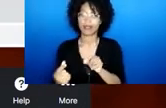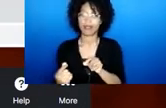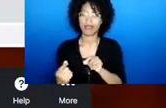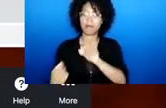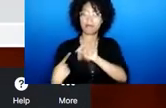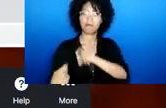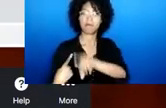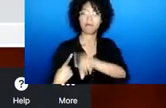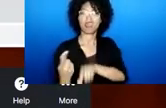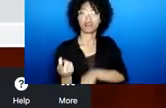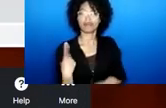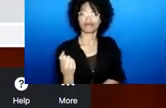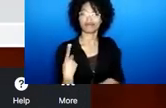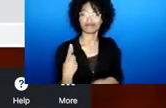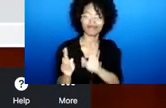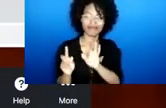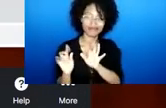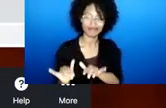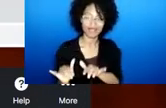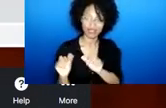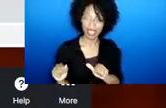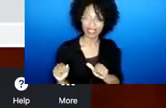by clicking on their name.